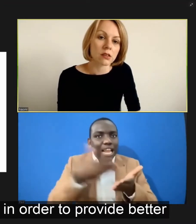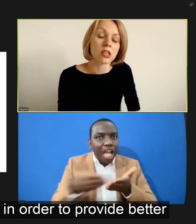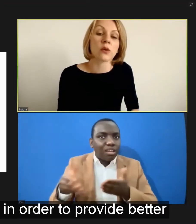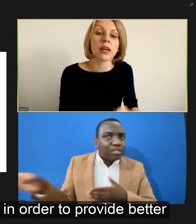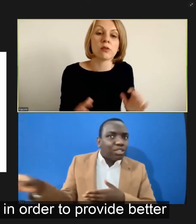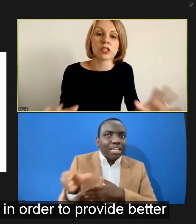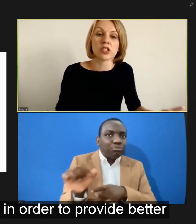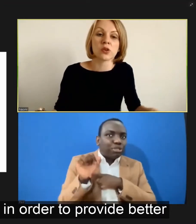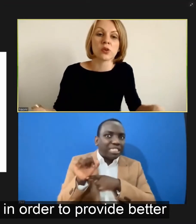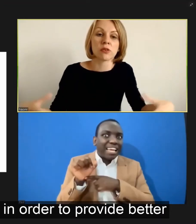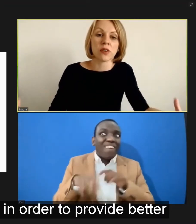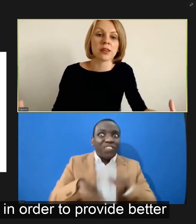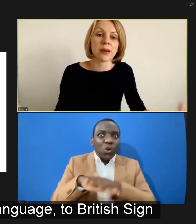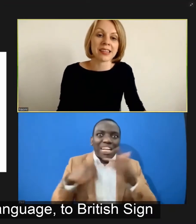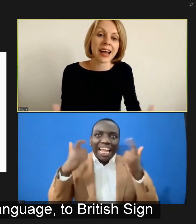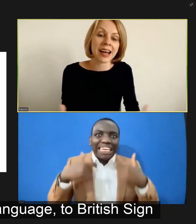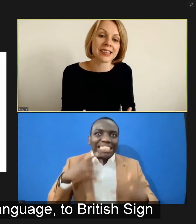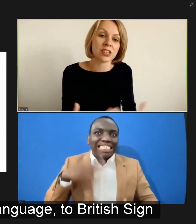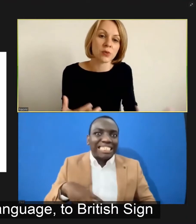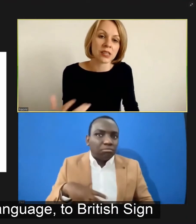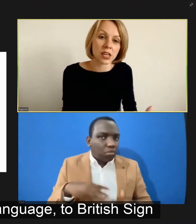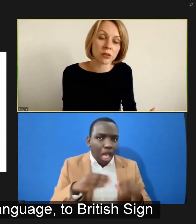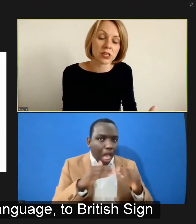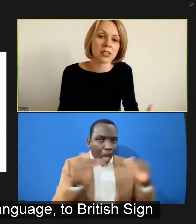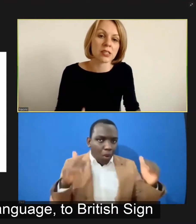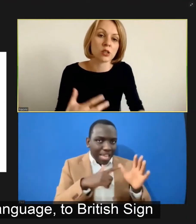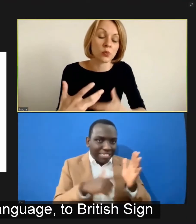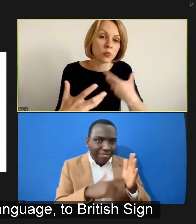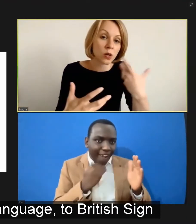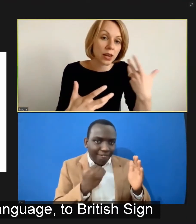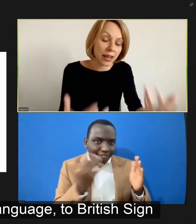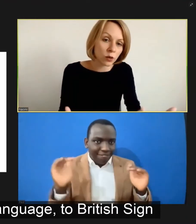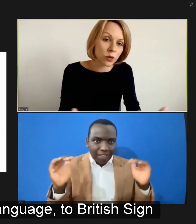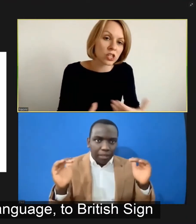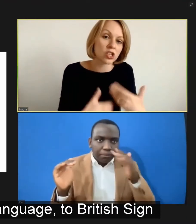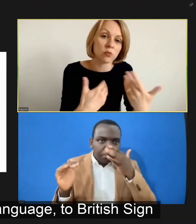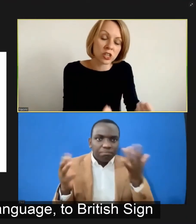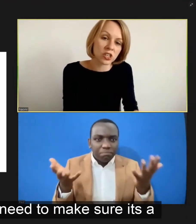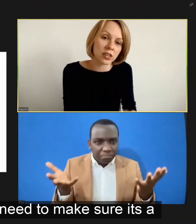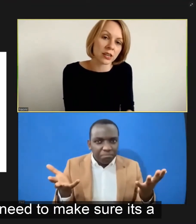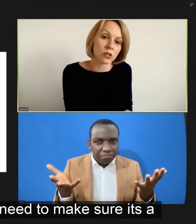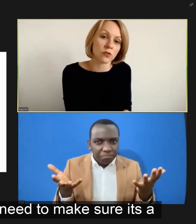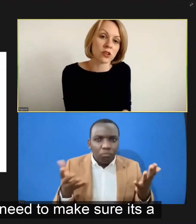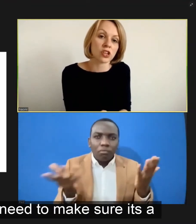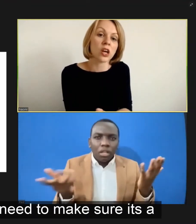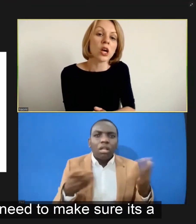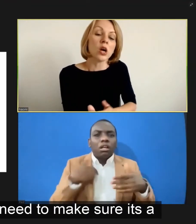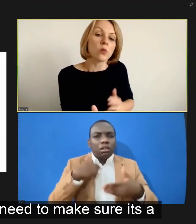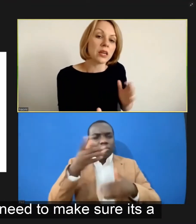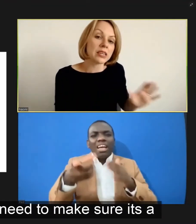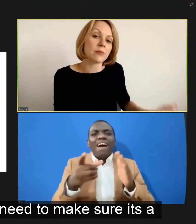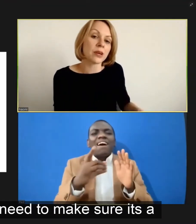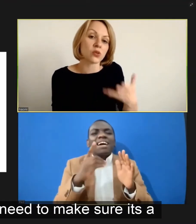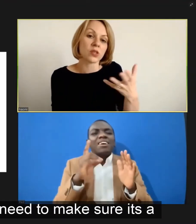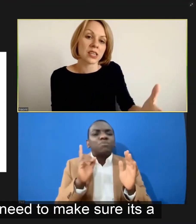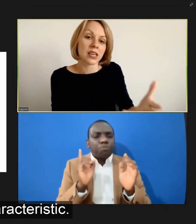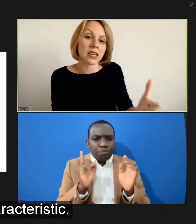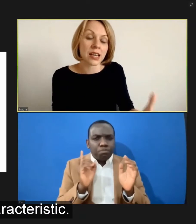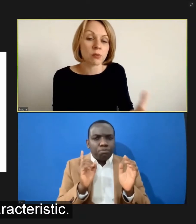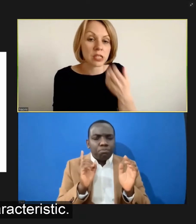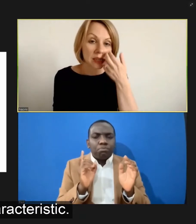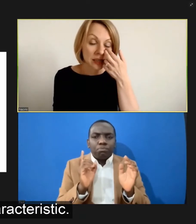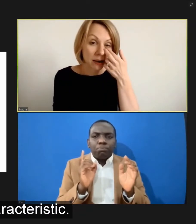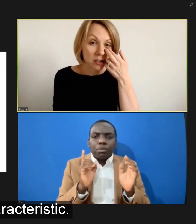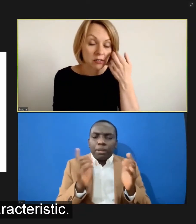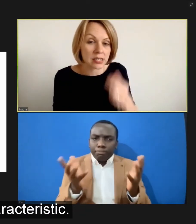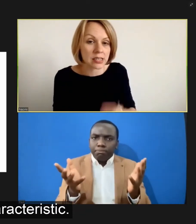So in order to provide better access to interpreters, to language, to British Sign Language in the future, we need to make sure that it is a